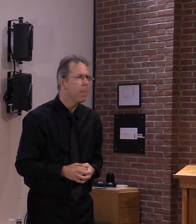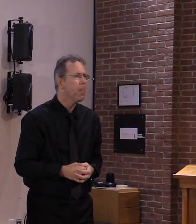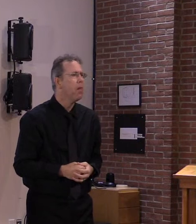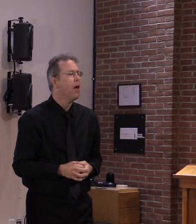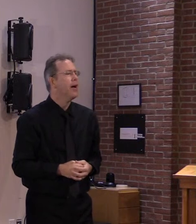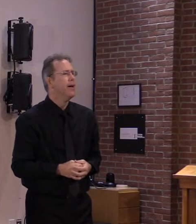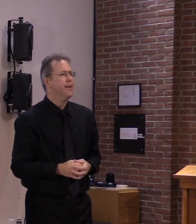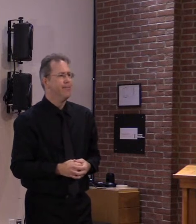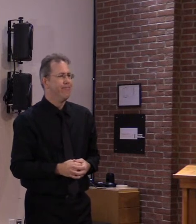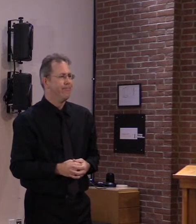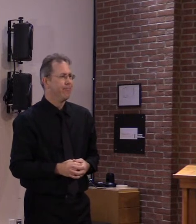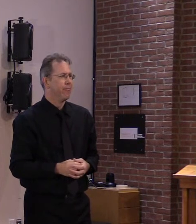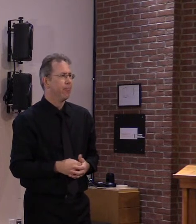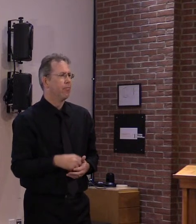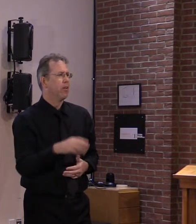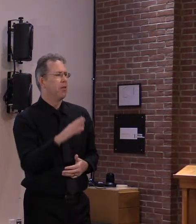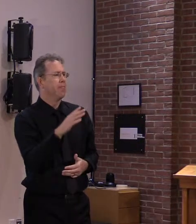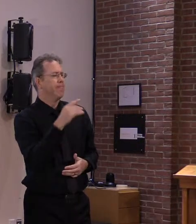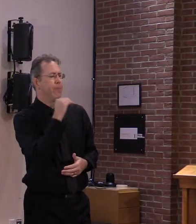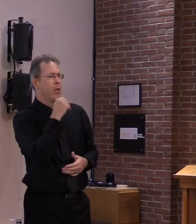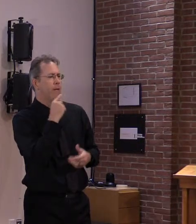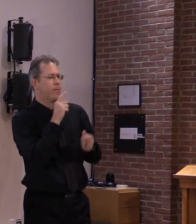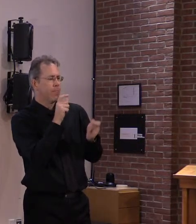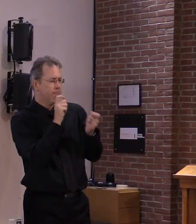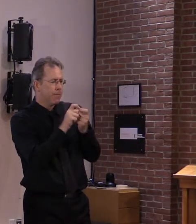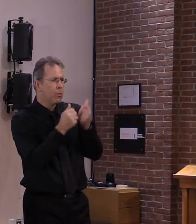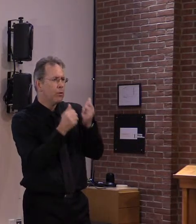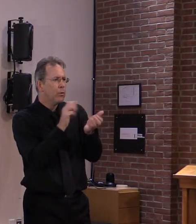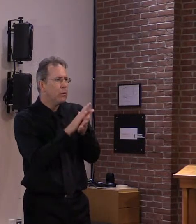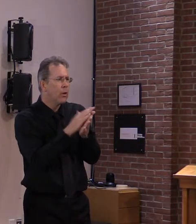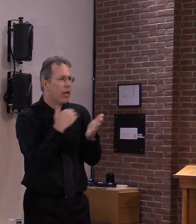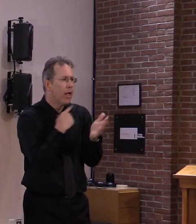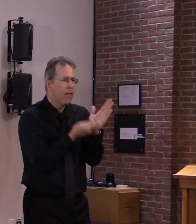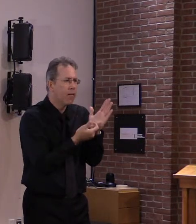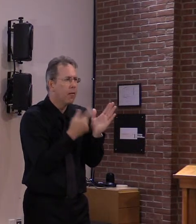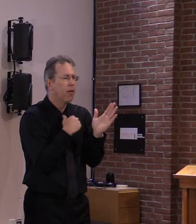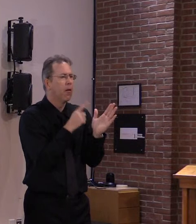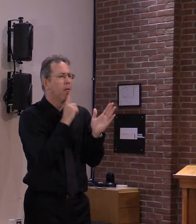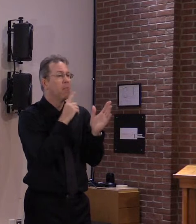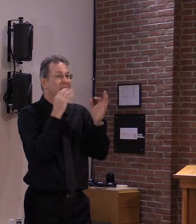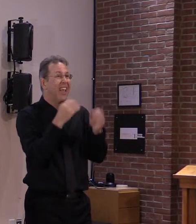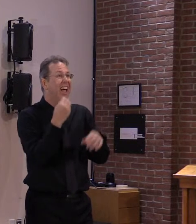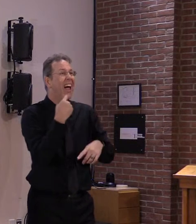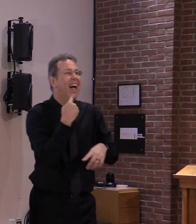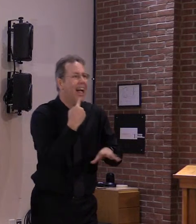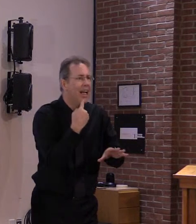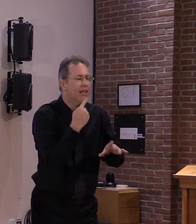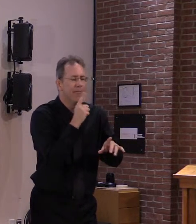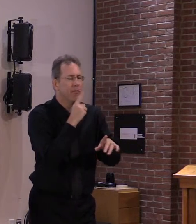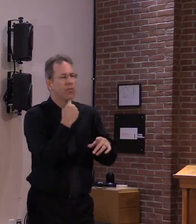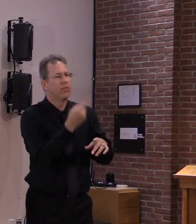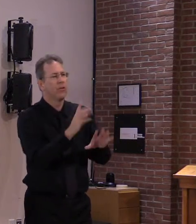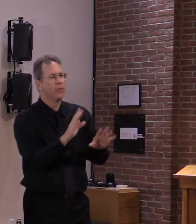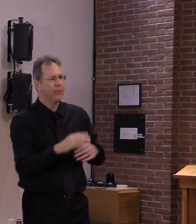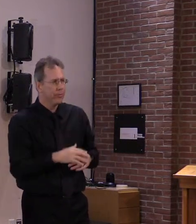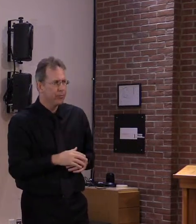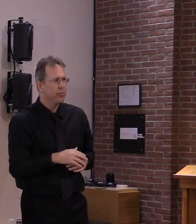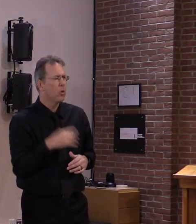to learn this lesson, because a state like Vermont, like every other state in the country, is dependent